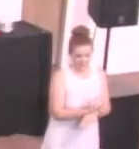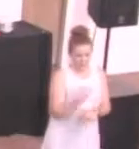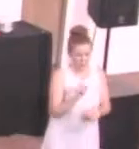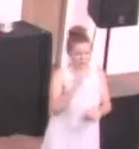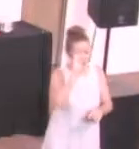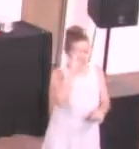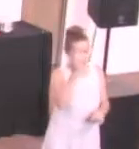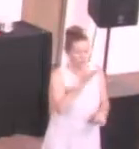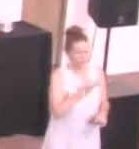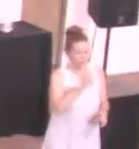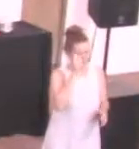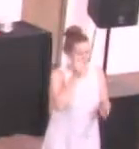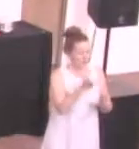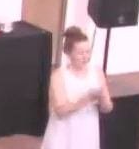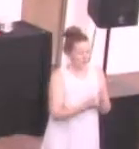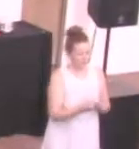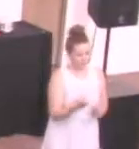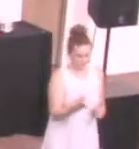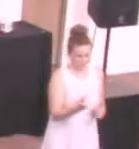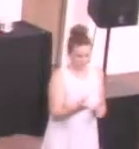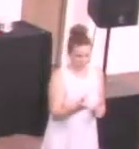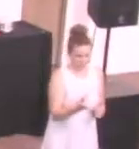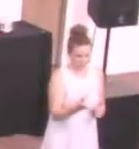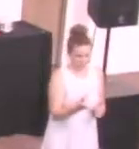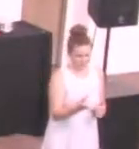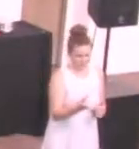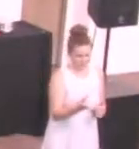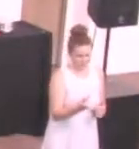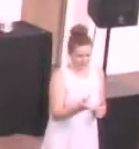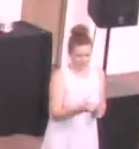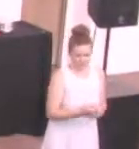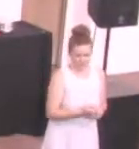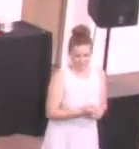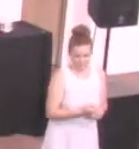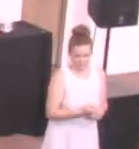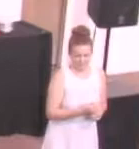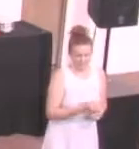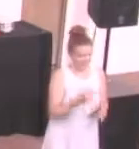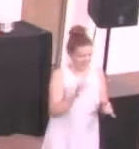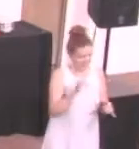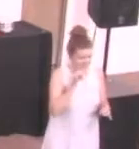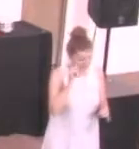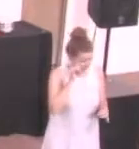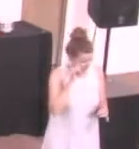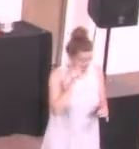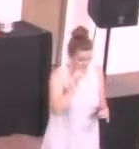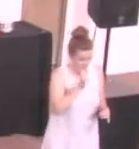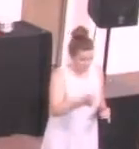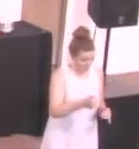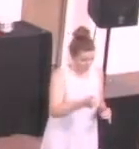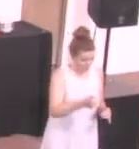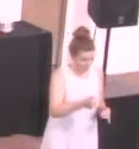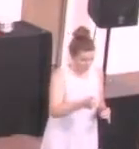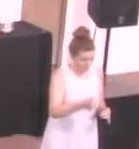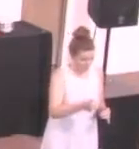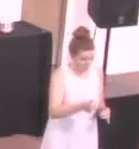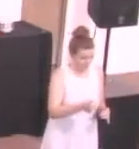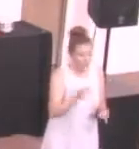grace for everybody. It was that way yesterday too, by the way. And tomorrow. But I don't want you to wait till